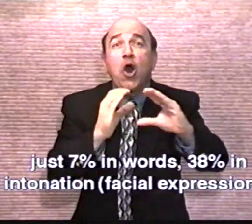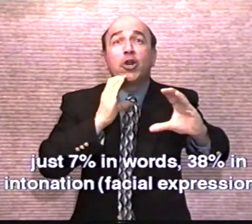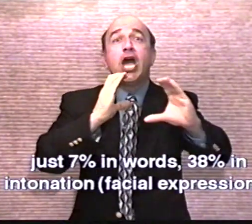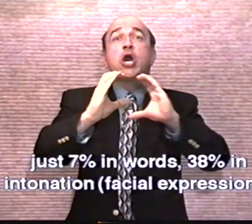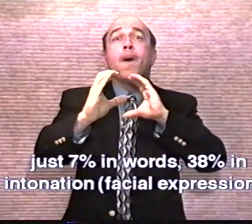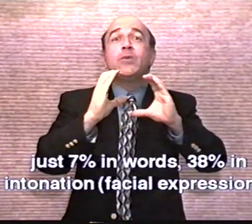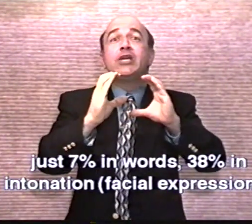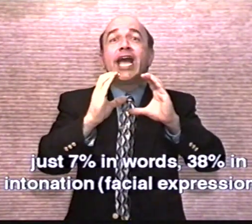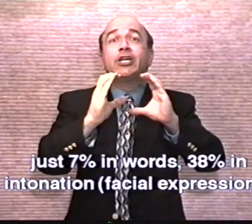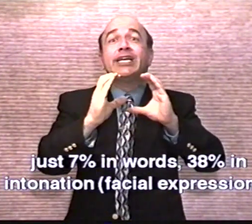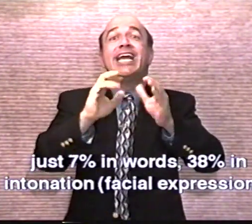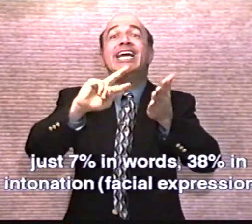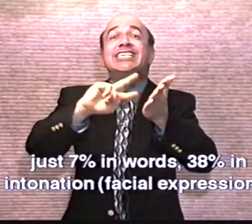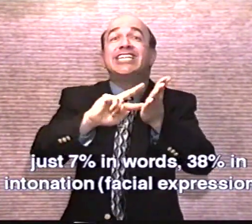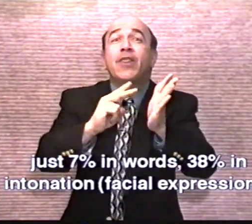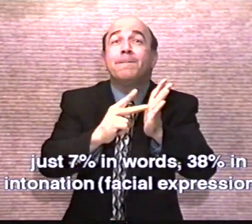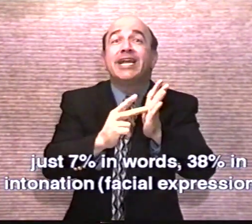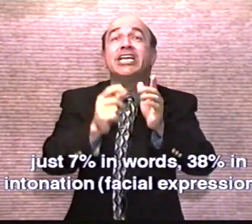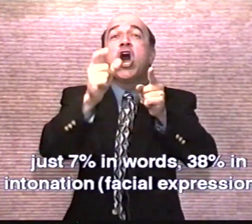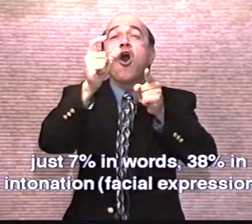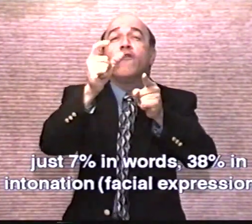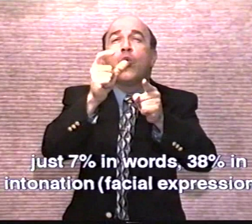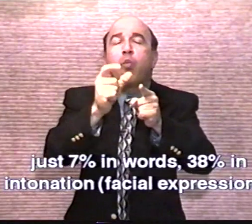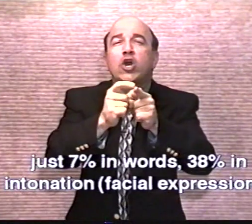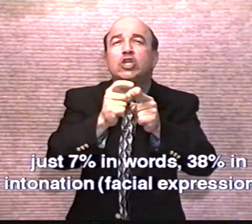total communication is in the meaning of words.